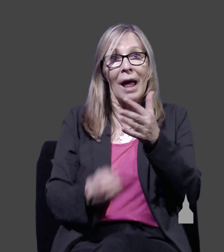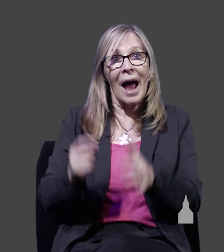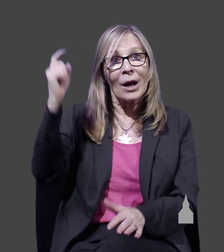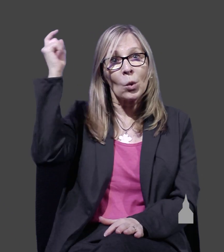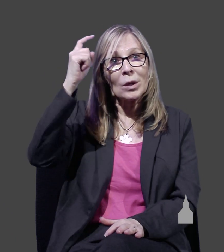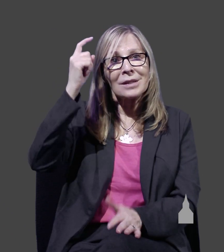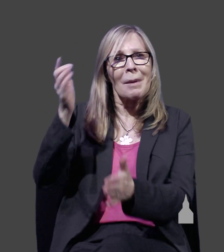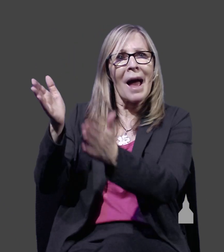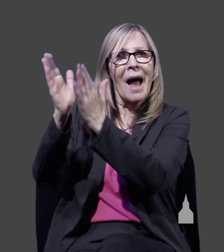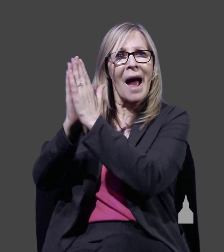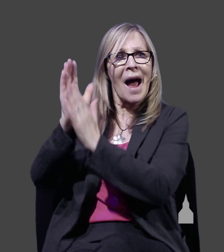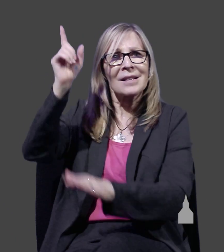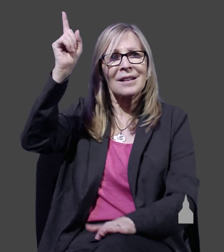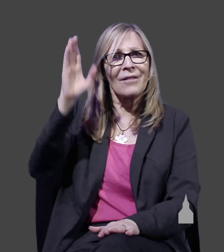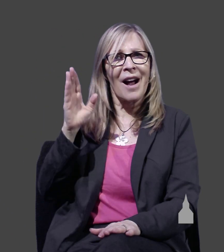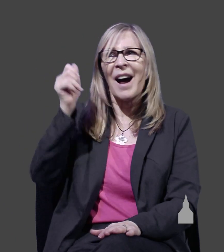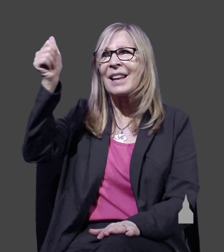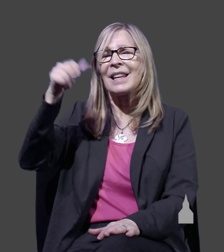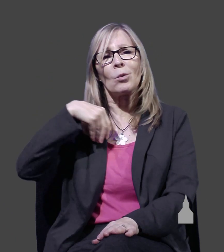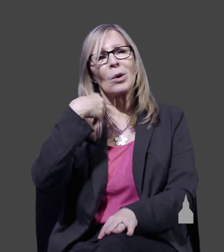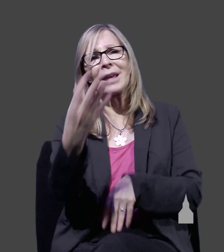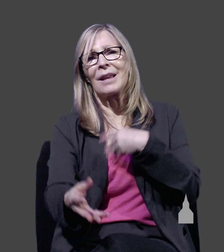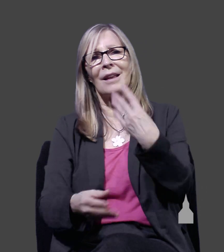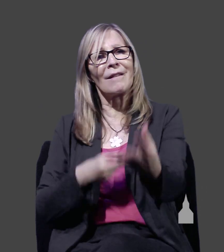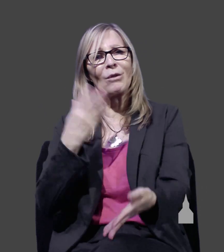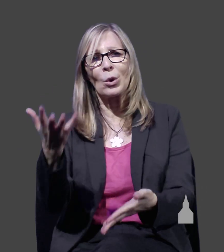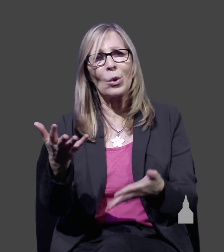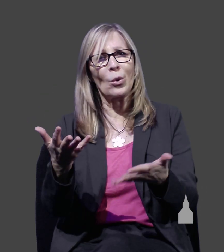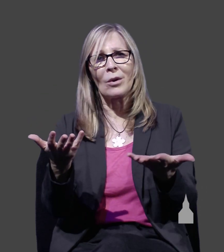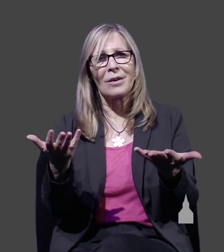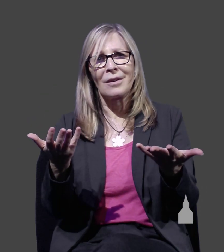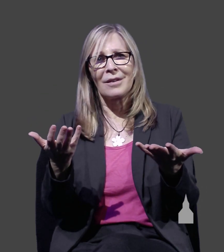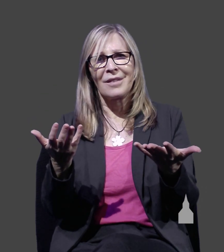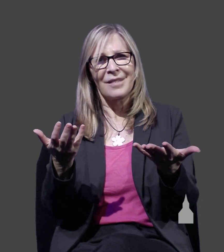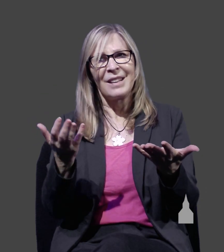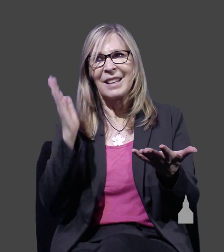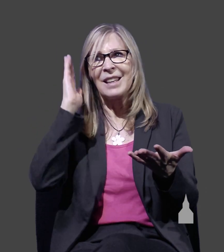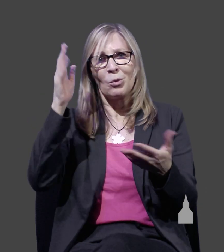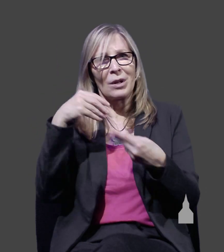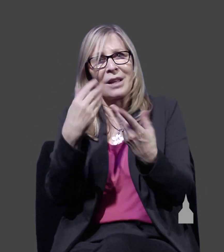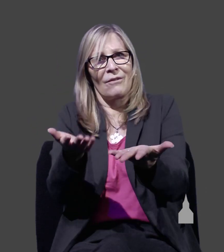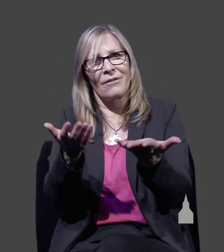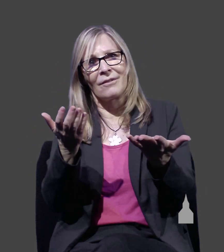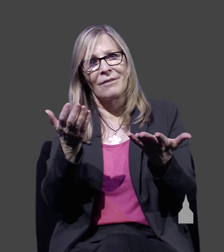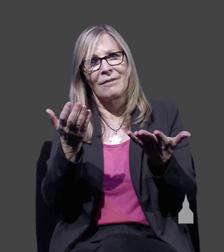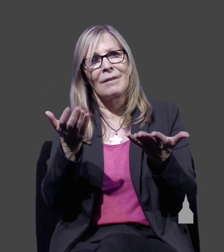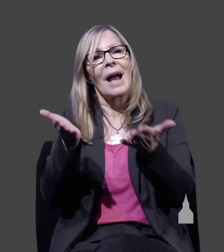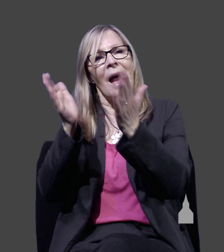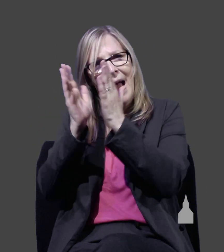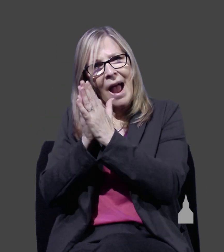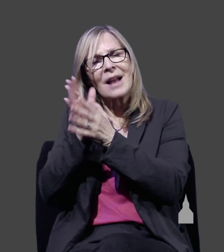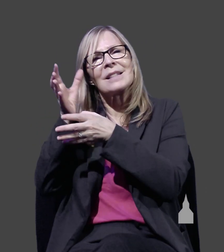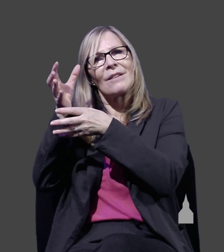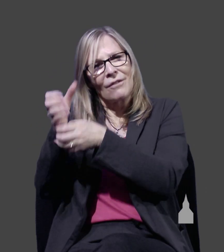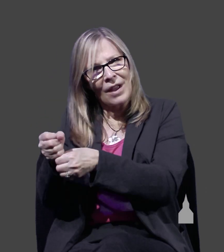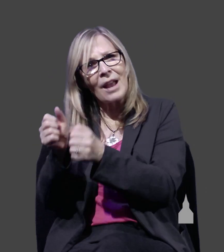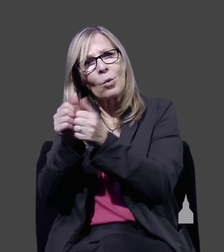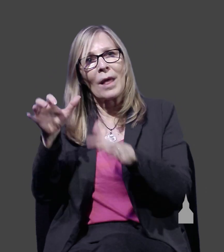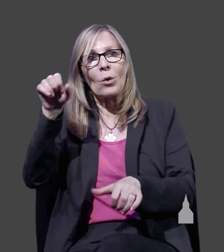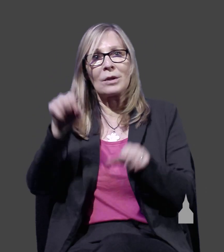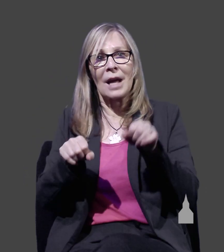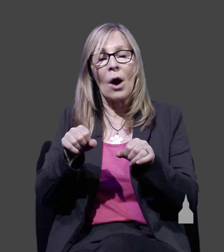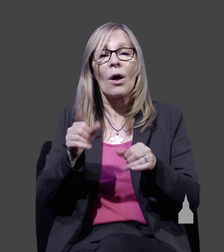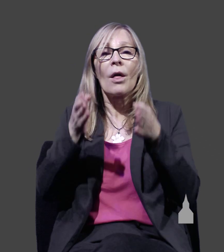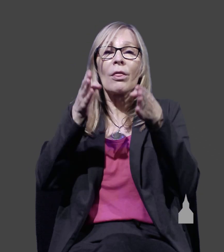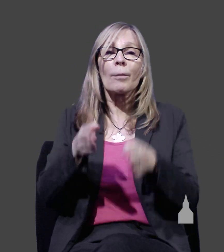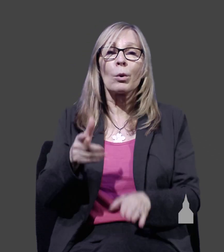all generously and without reproach, and it will be given to him. But he must ask in faith without any doubting, for the one who doubts